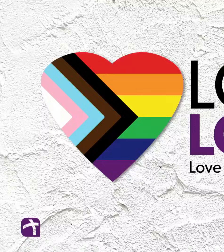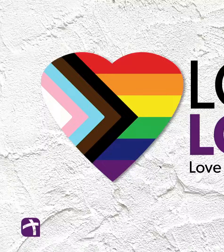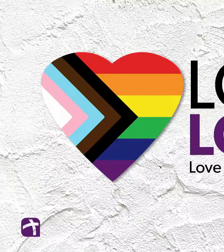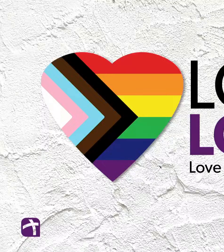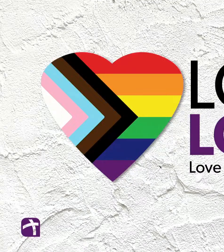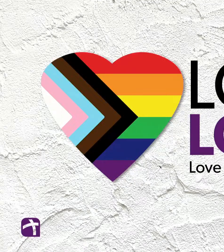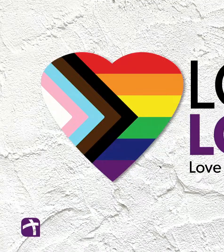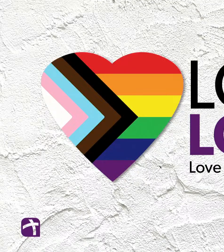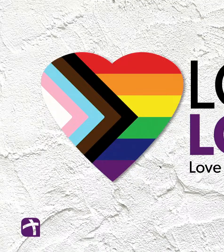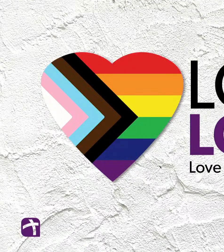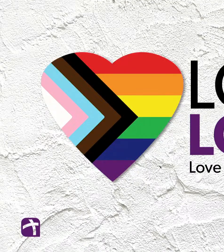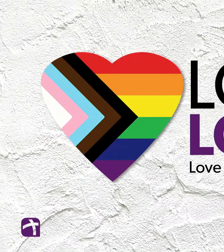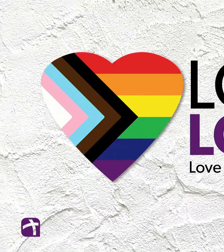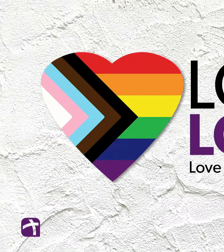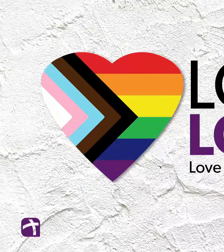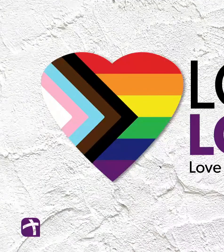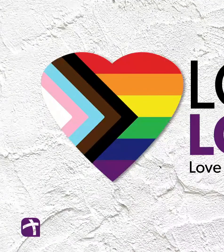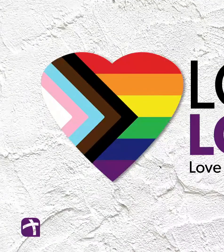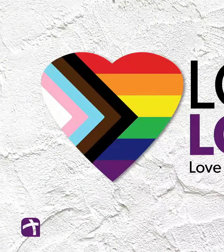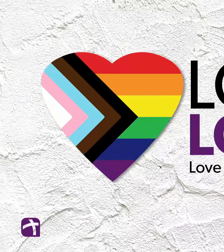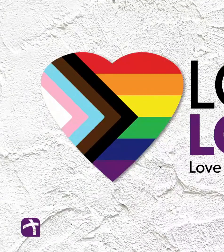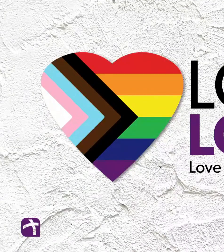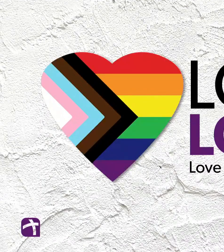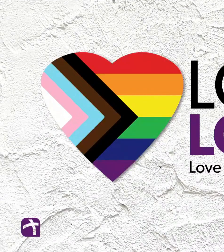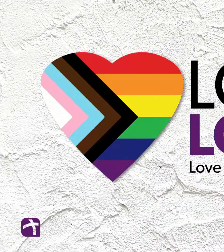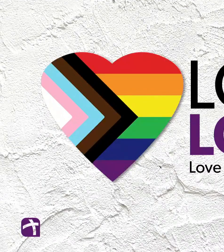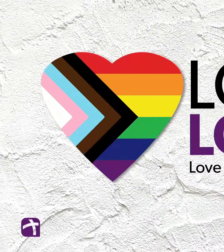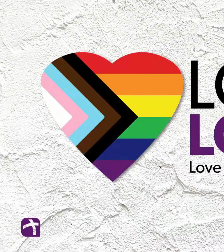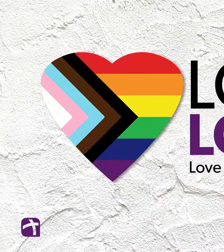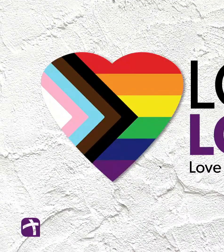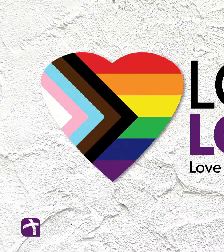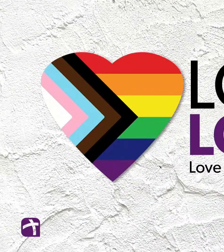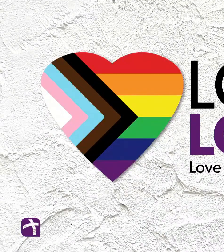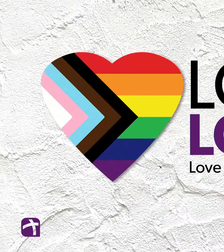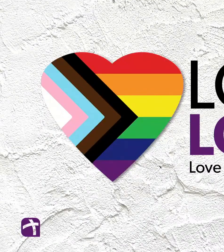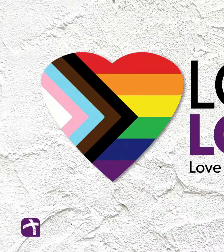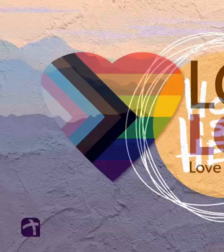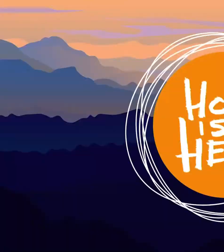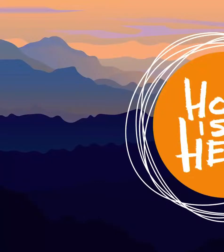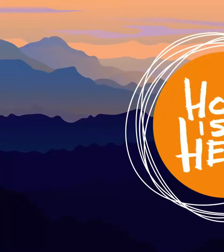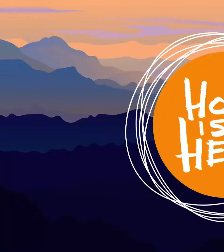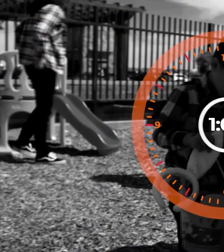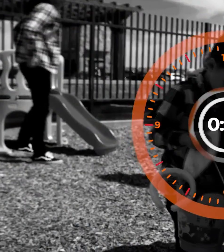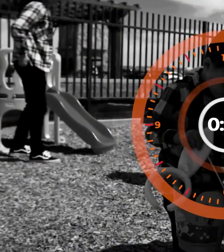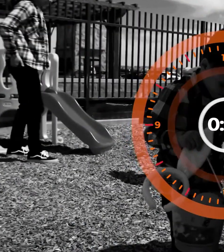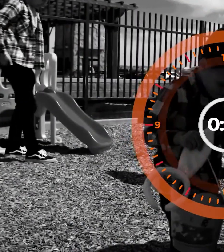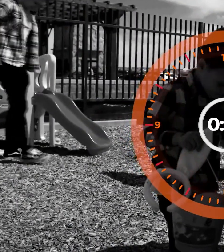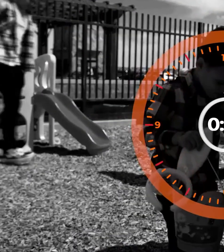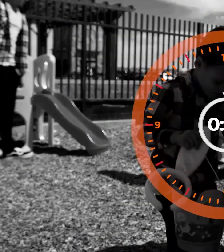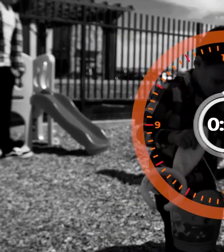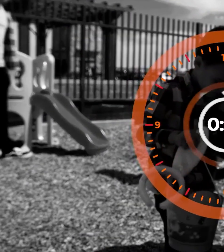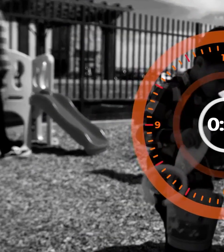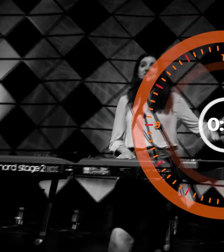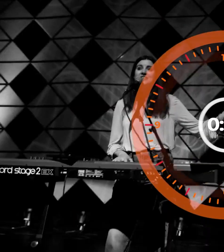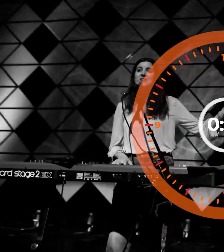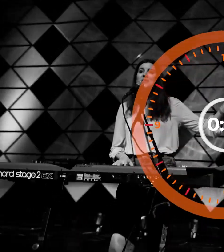I was just notes on a page till I met you.